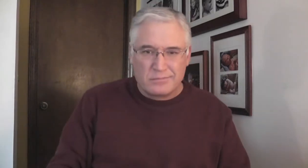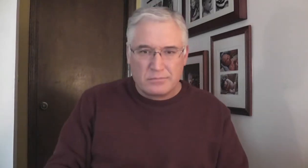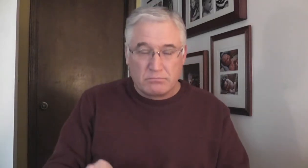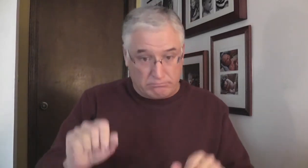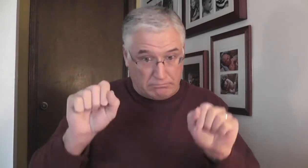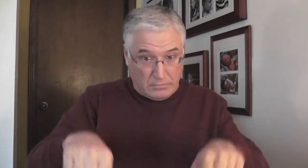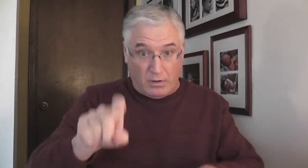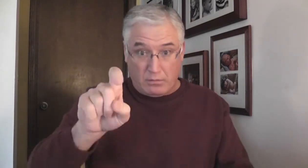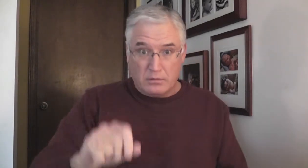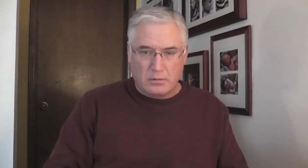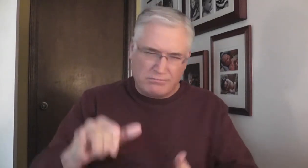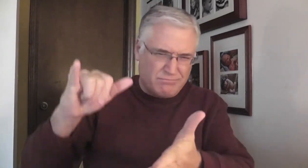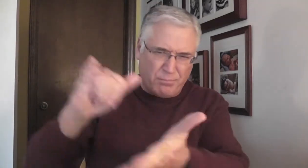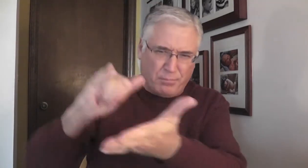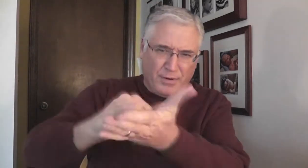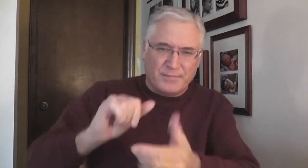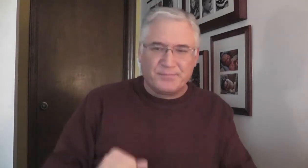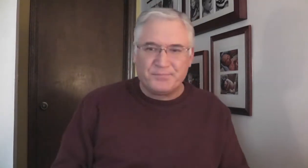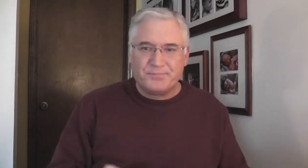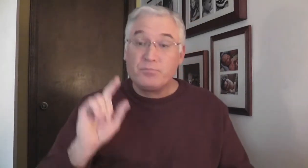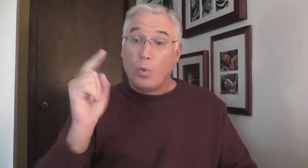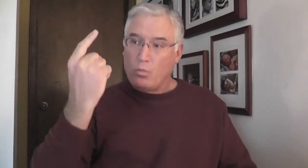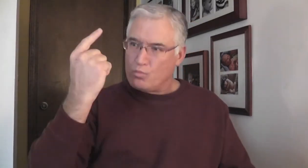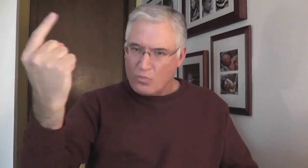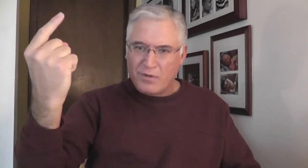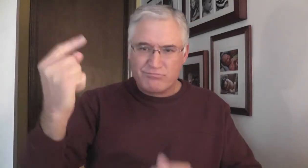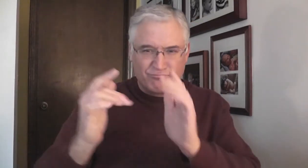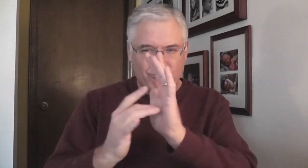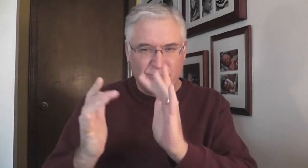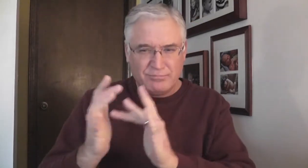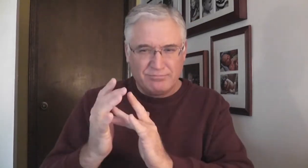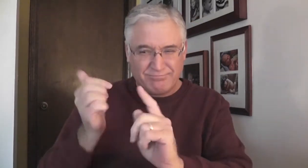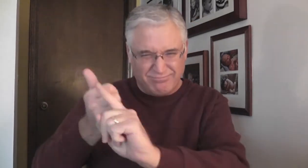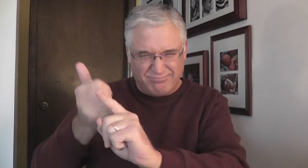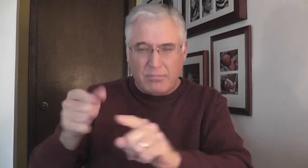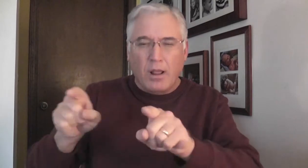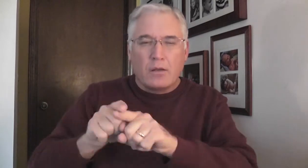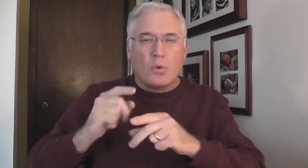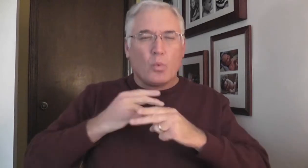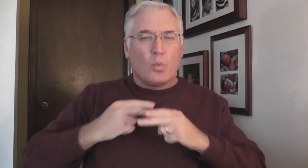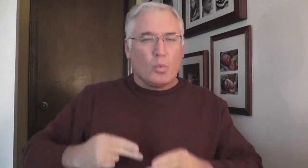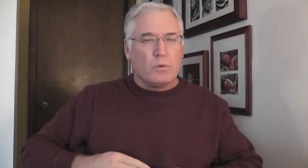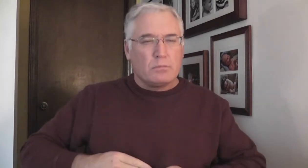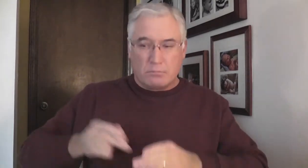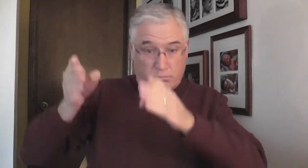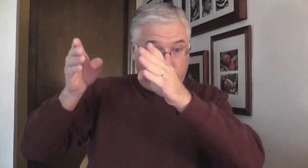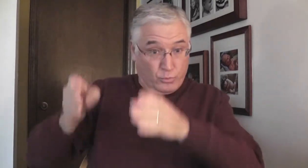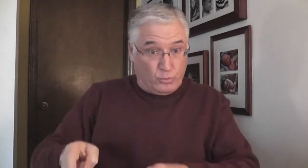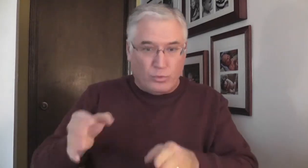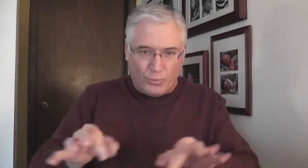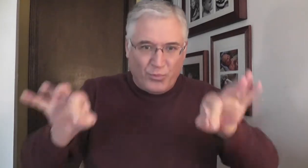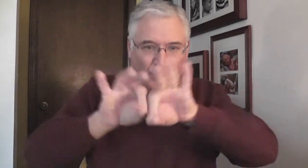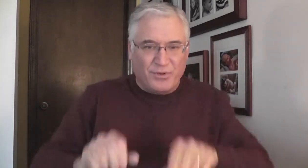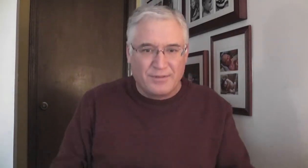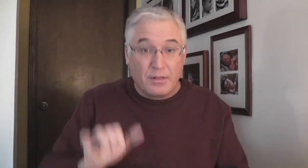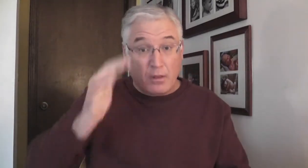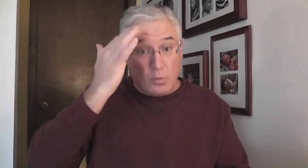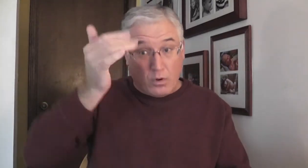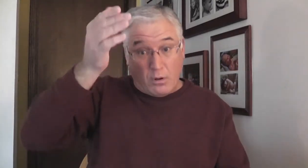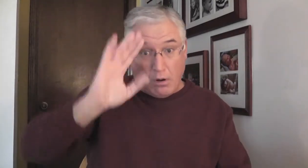worthy. We would have to. Is that possible? No, it's impossible. The only person that can do that is Jesus in human form,